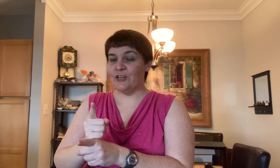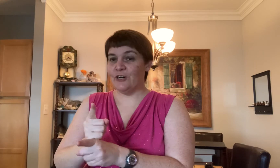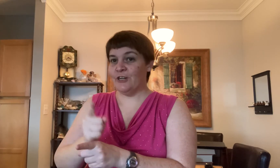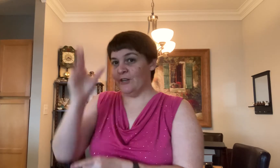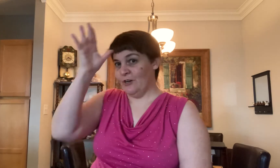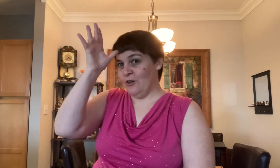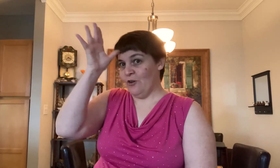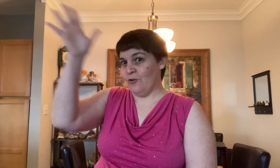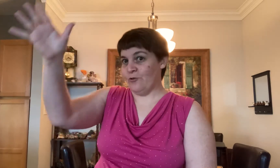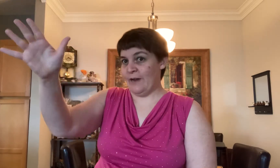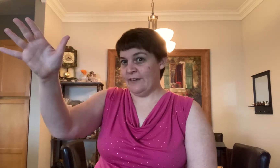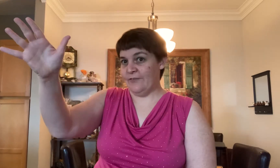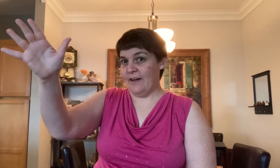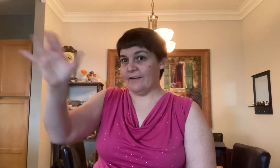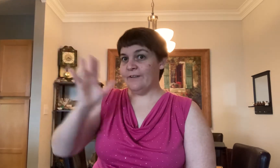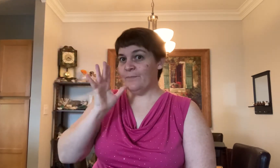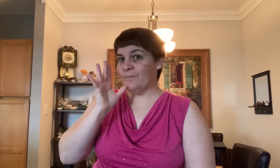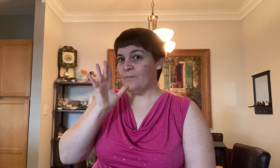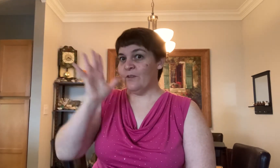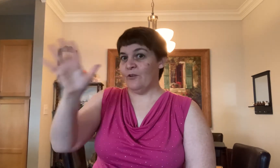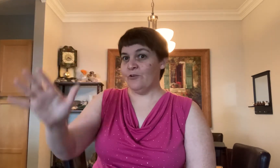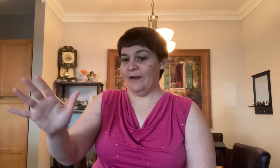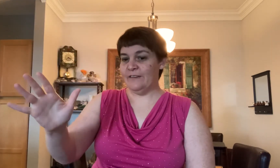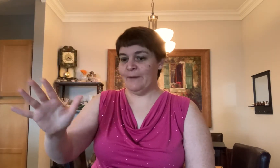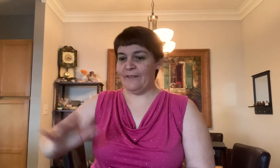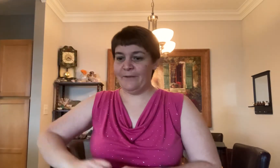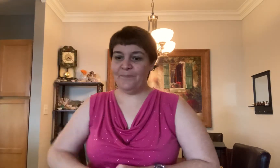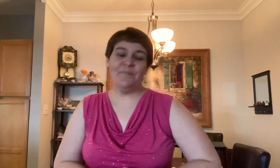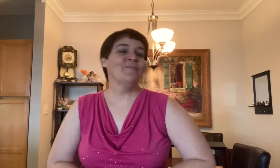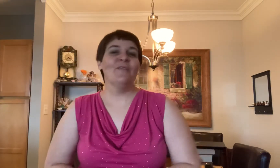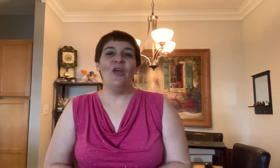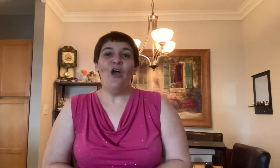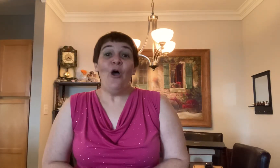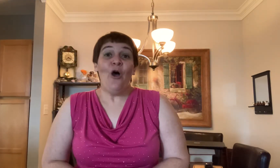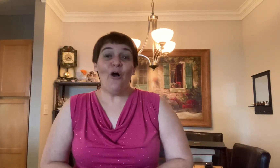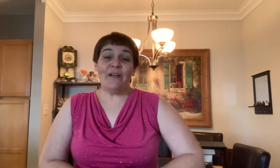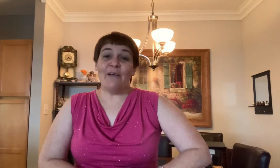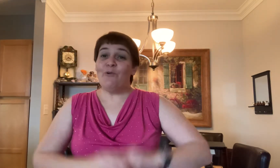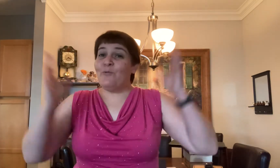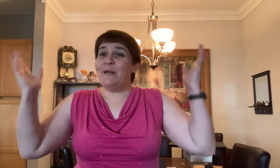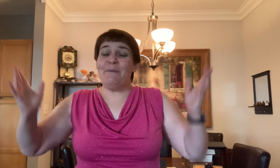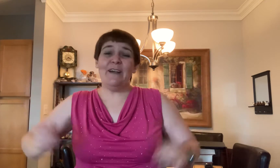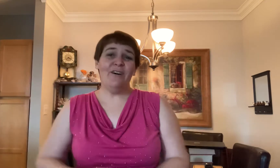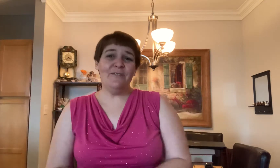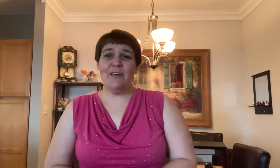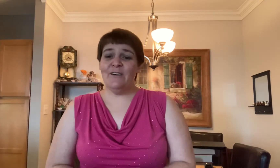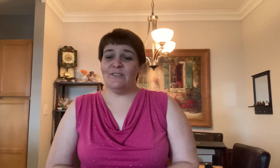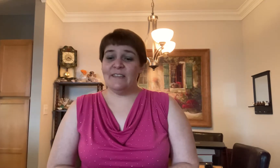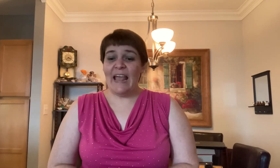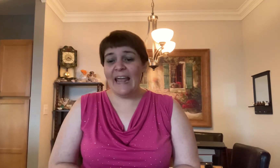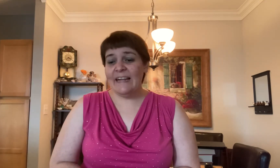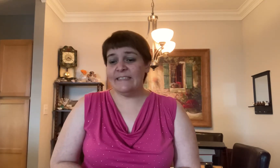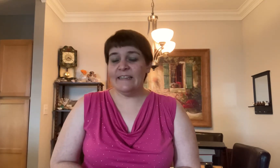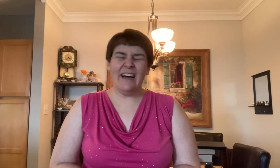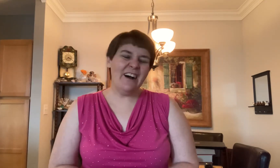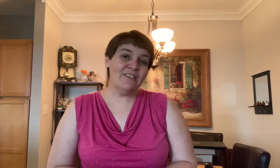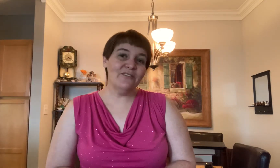sister, grandfather, grandmother. Okay, well, what about all of those aunts and uncles